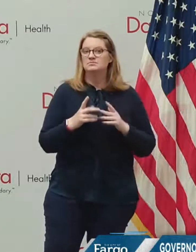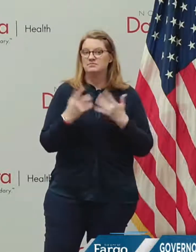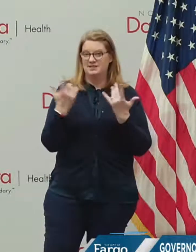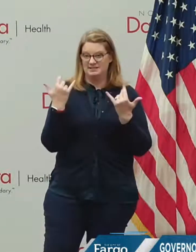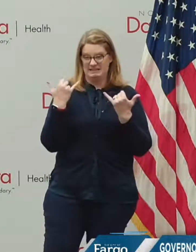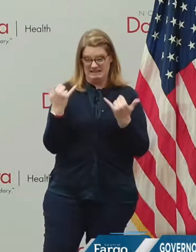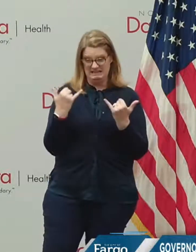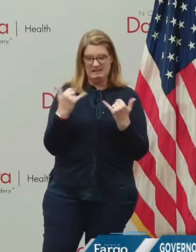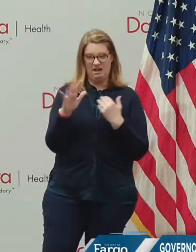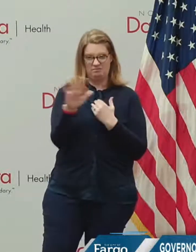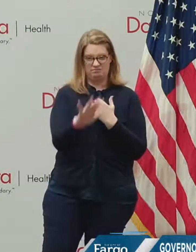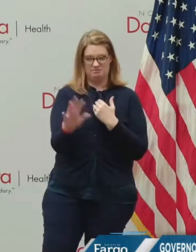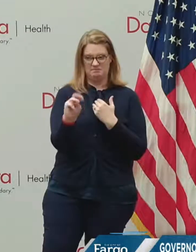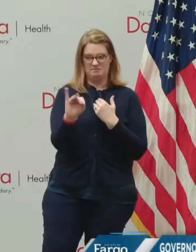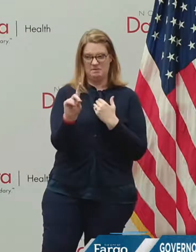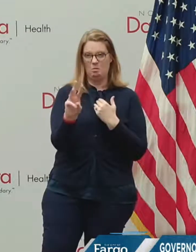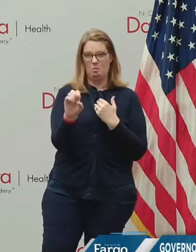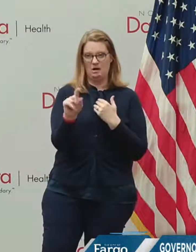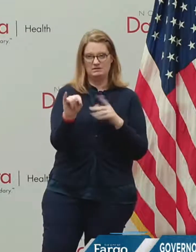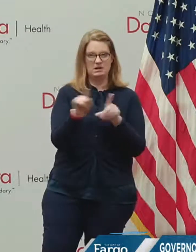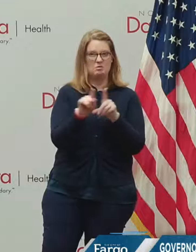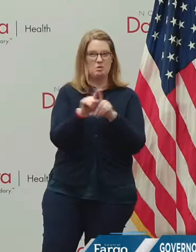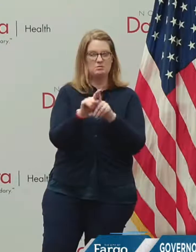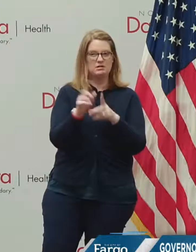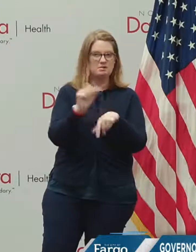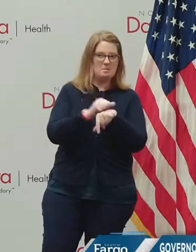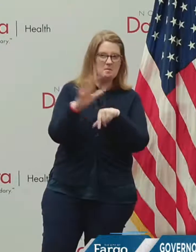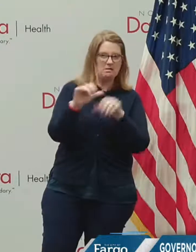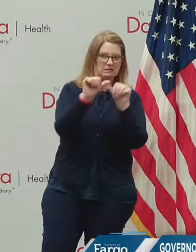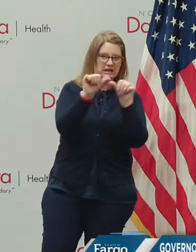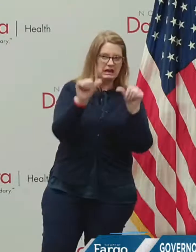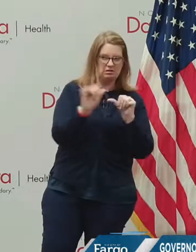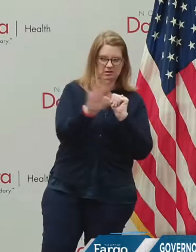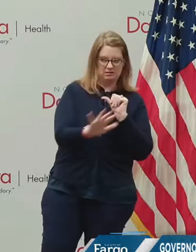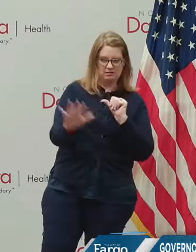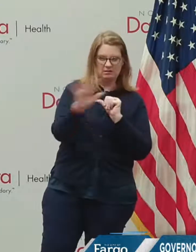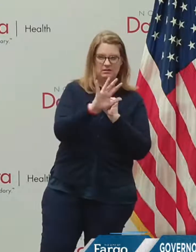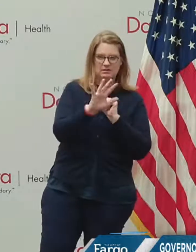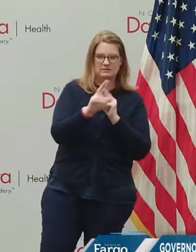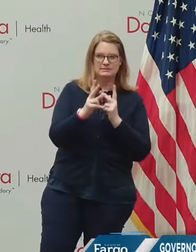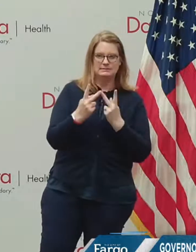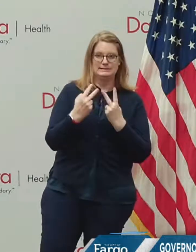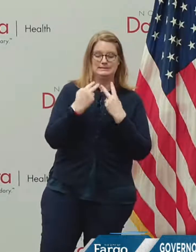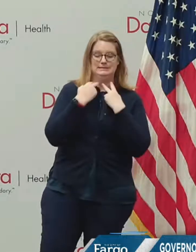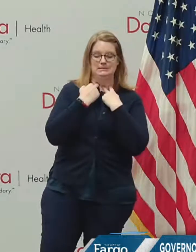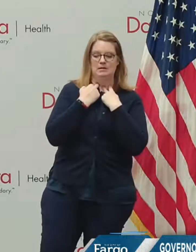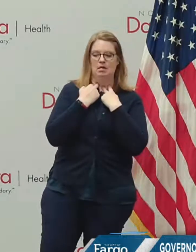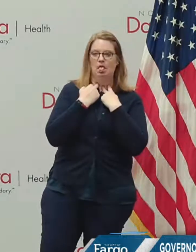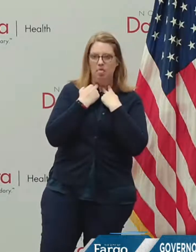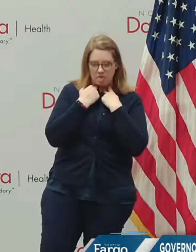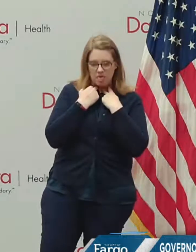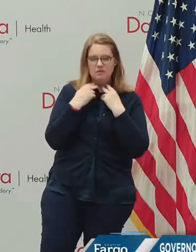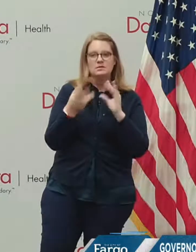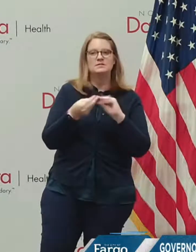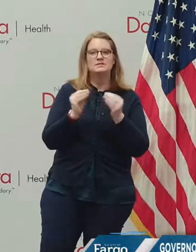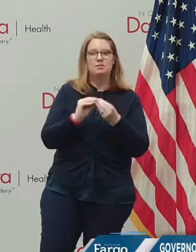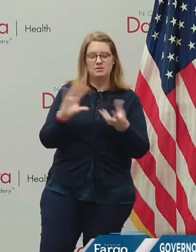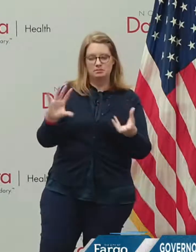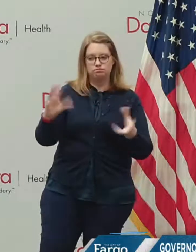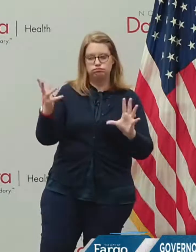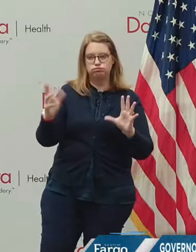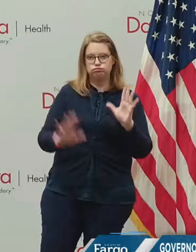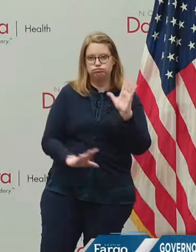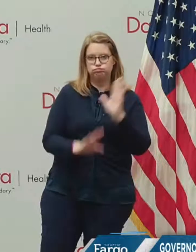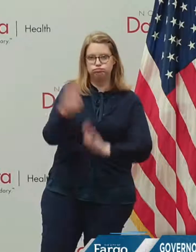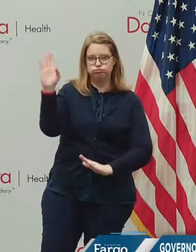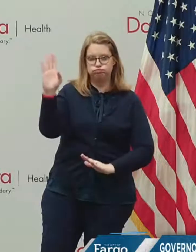upper Midwest into the Rocky region that are facing the brunt of the COVID storm right now. And of course, as we've said, other